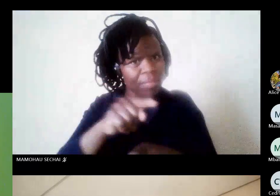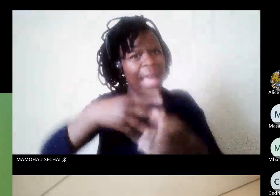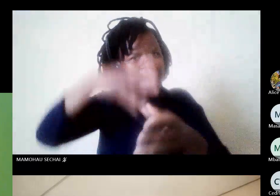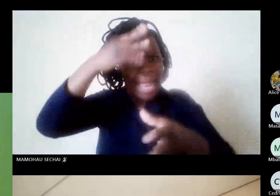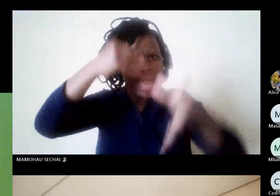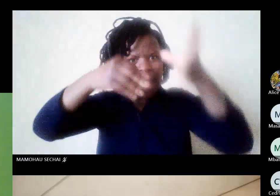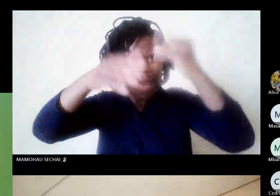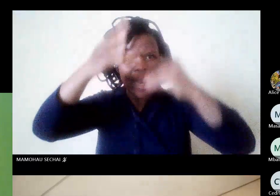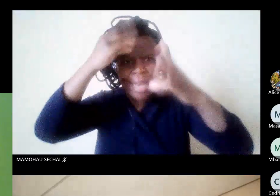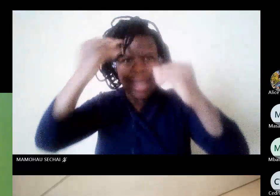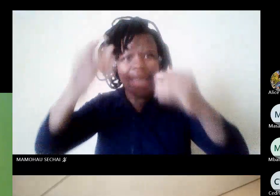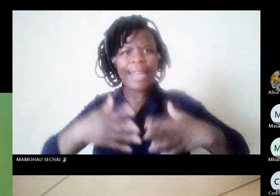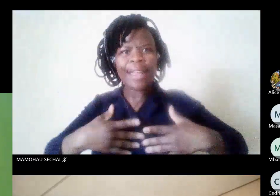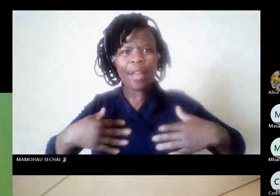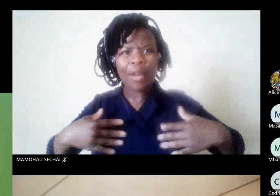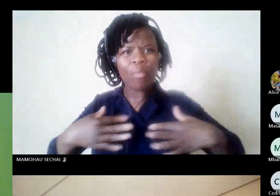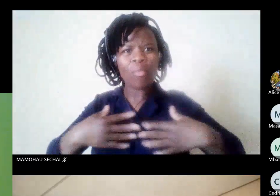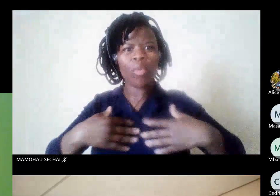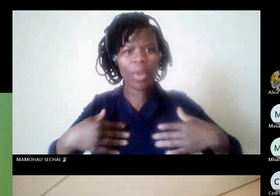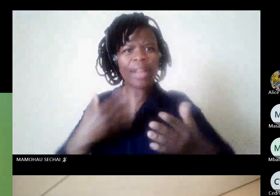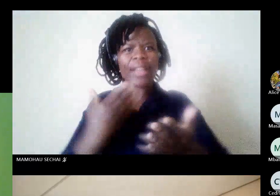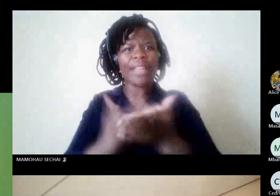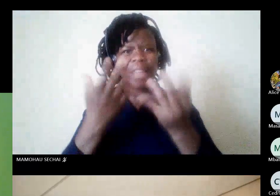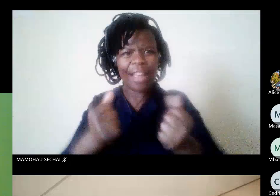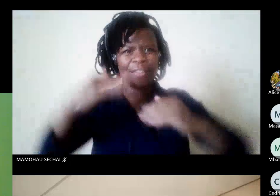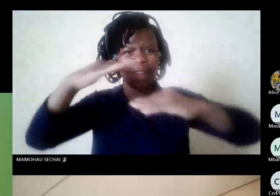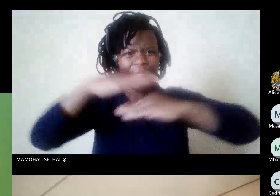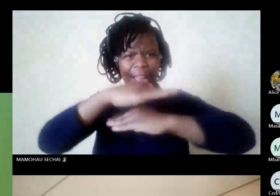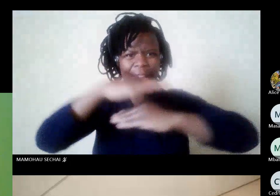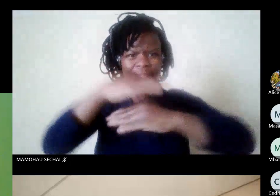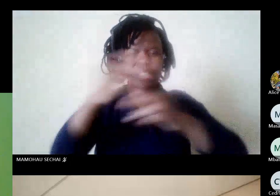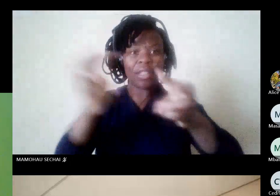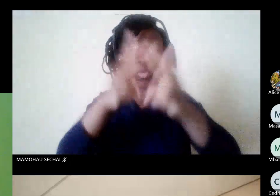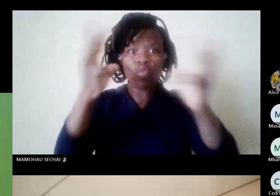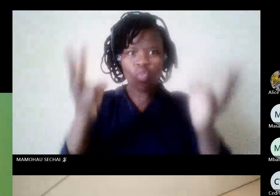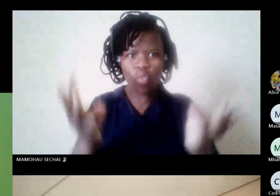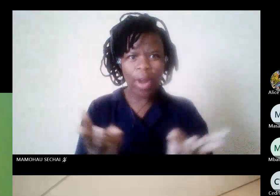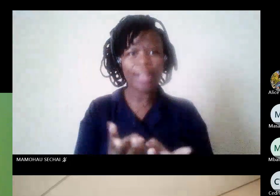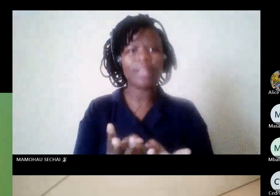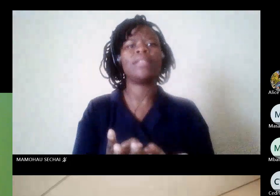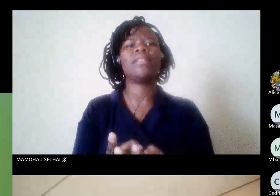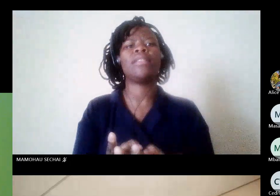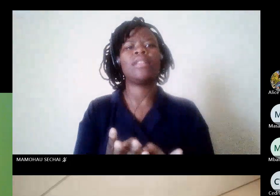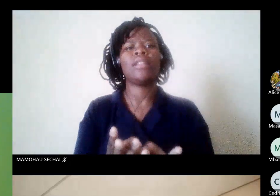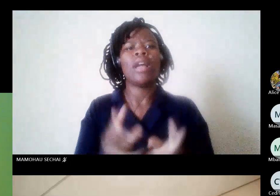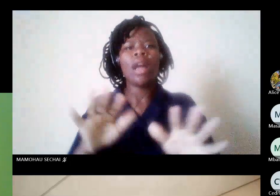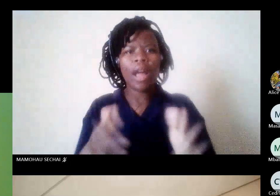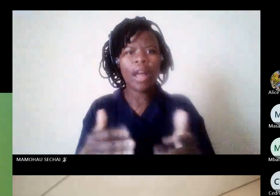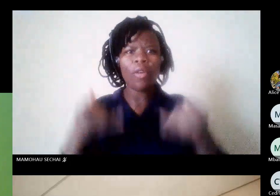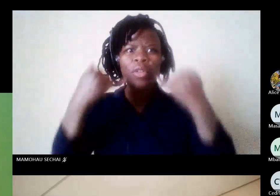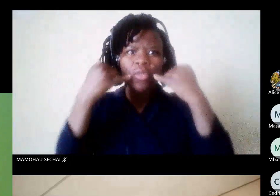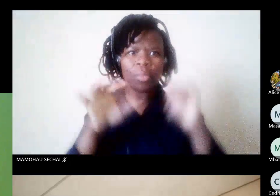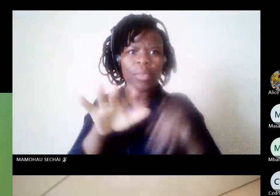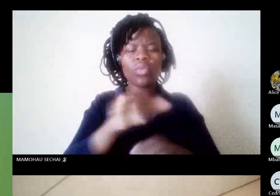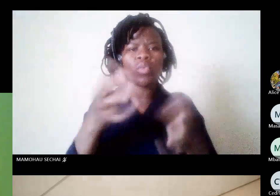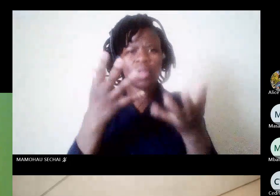is access to the world, you know, as much as a screen reader gives access to the world in the information age we have. Those things